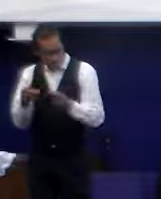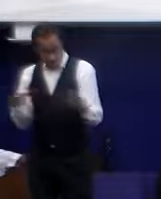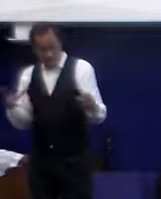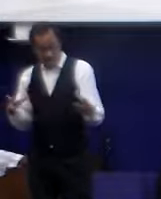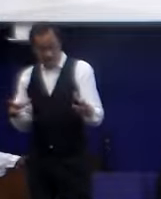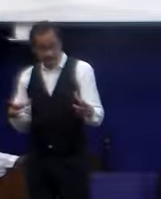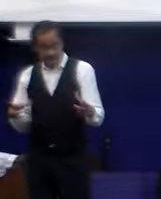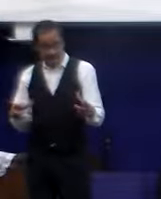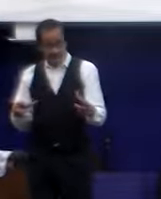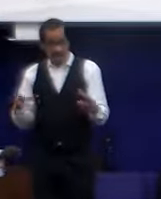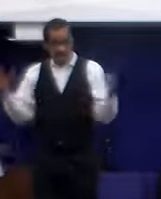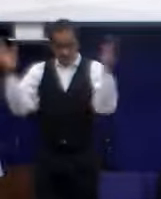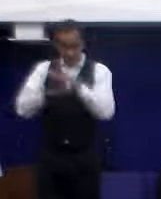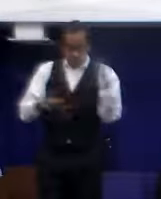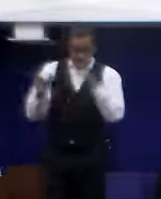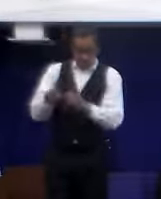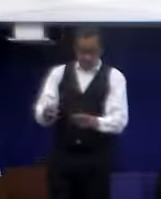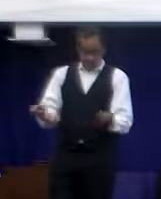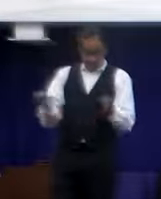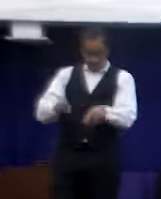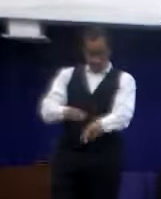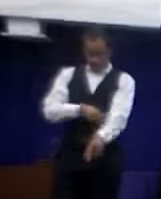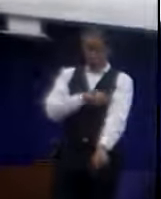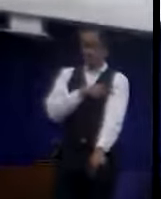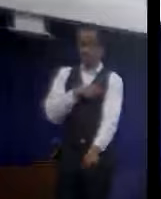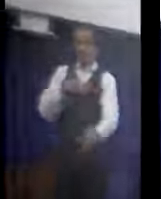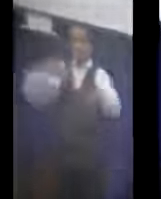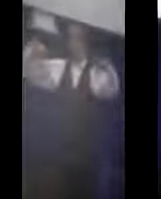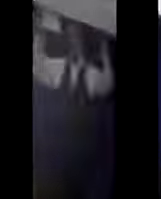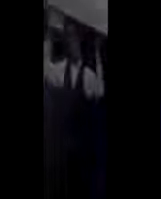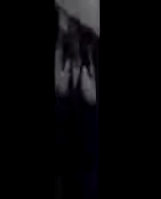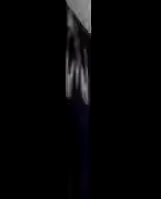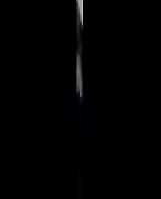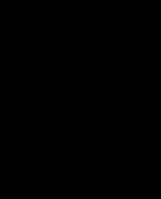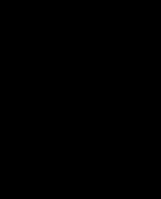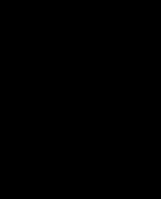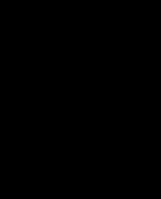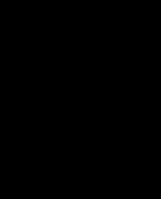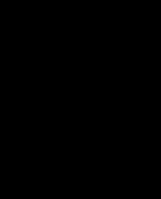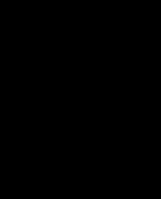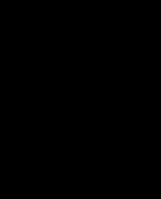storm is lasting too long, don't give up in the storm, but hold on and keep the faith.